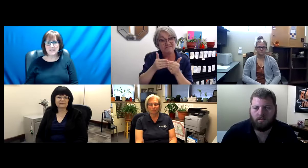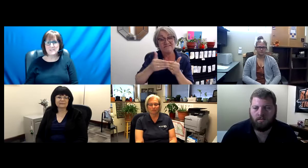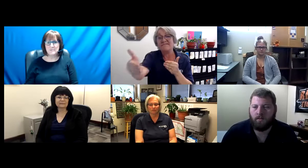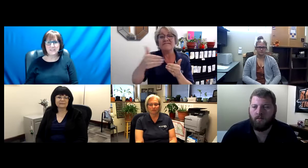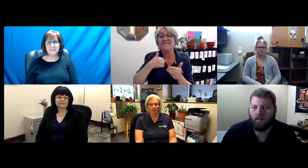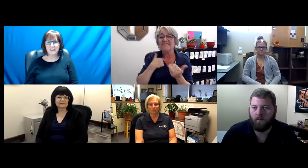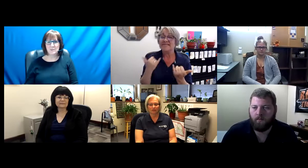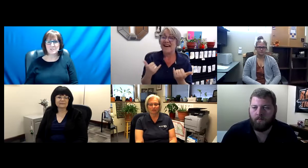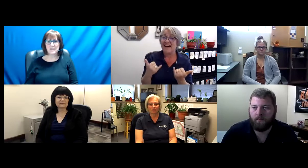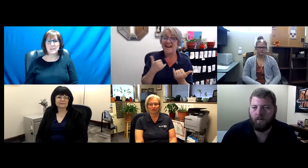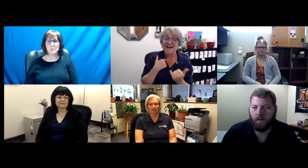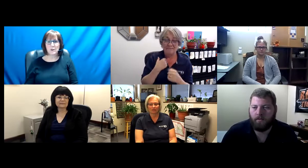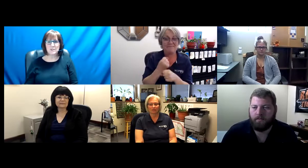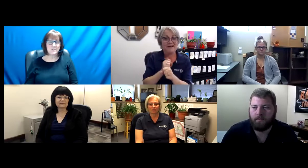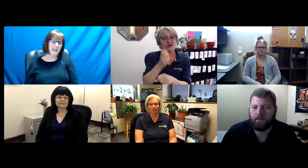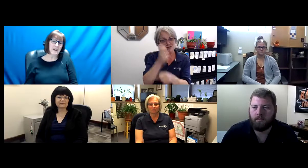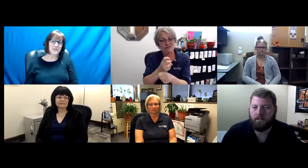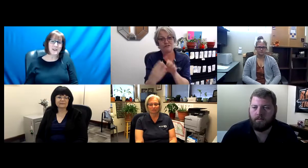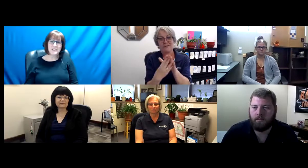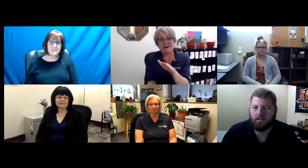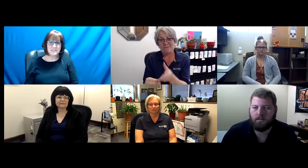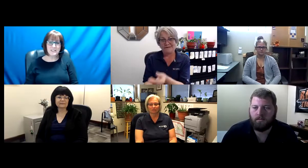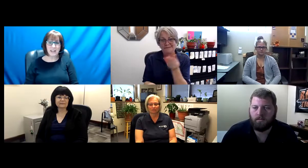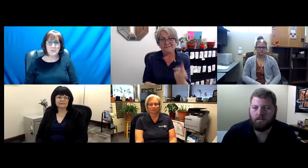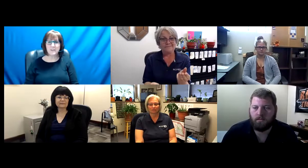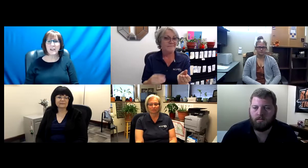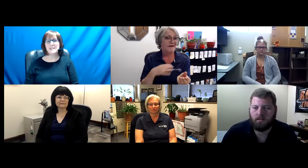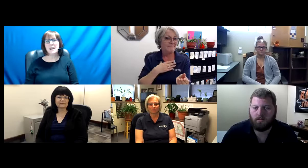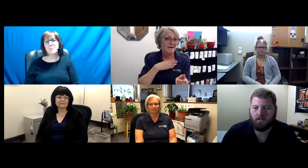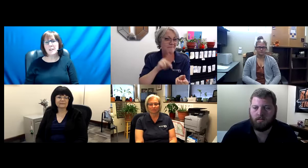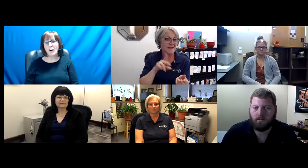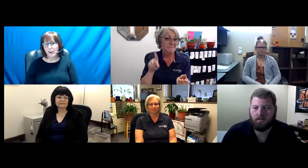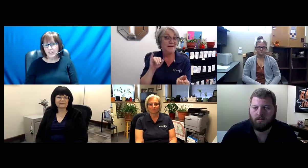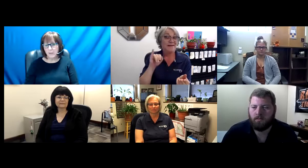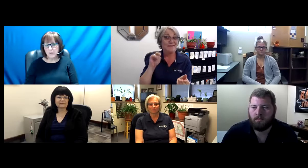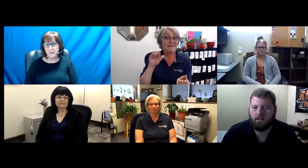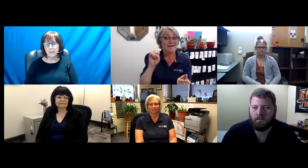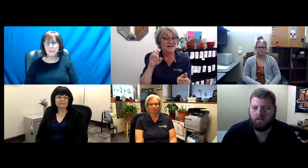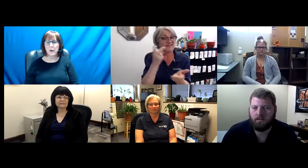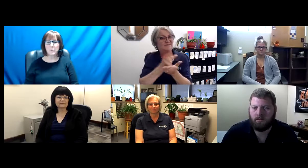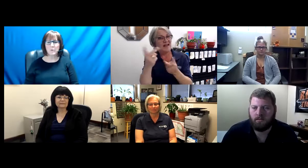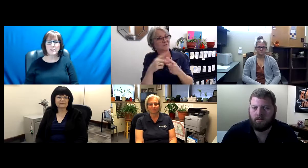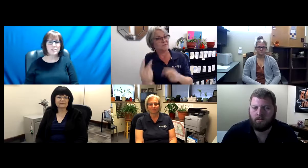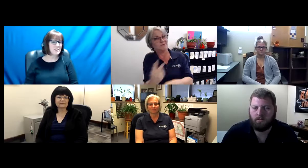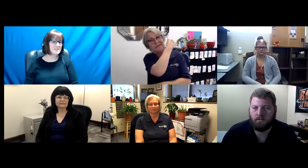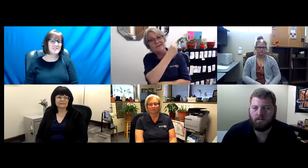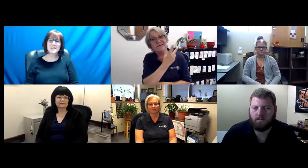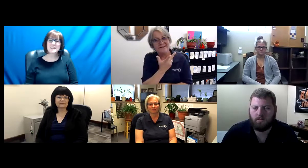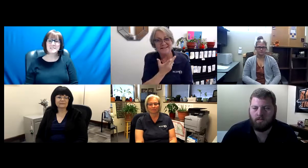but unfortunately they didn't work. So now, since that happened, I now make a hard copy of a PowerPoint just in case